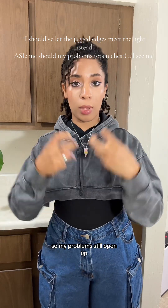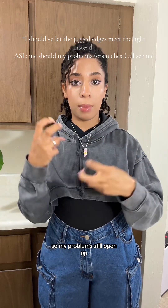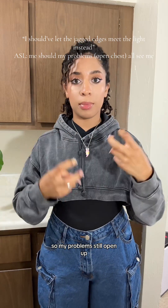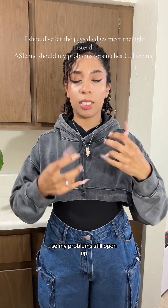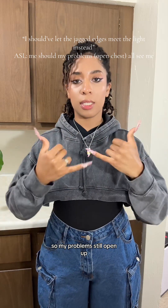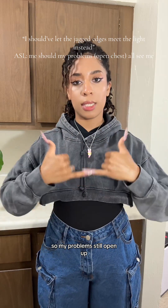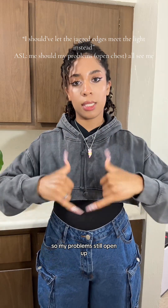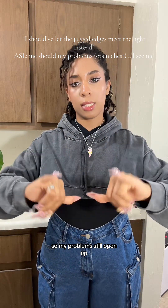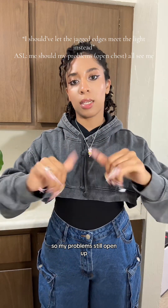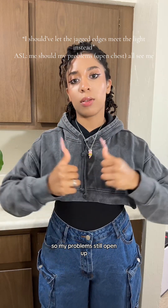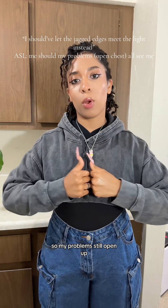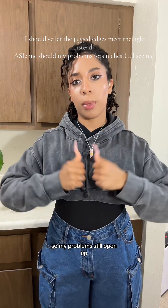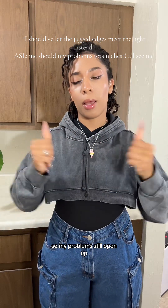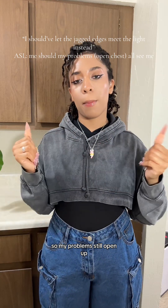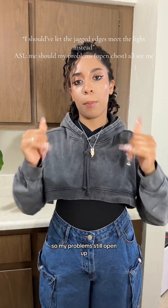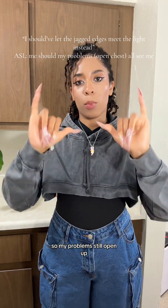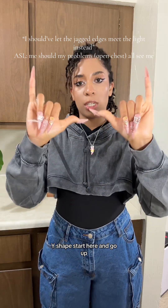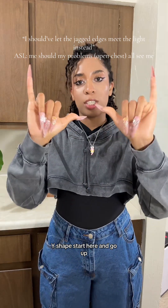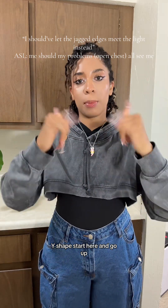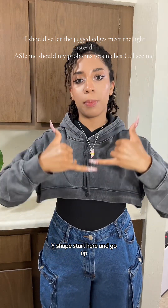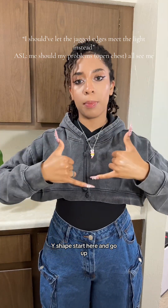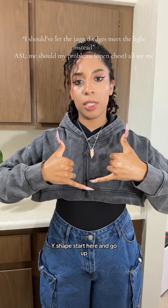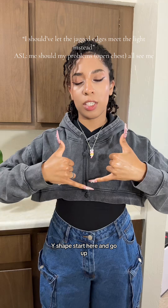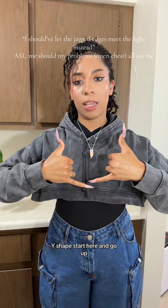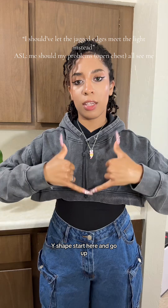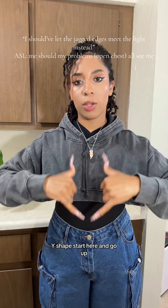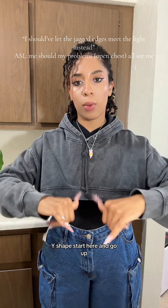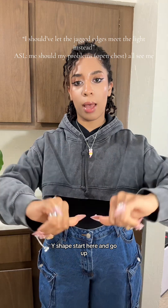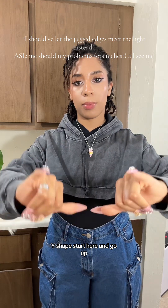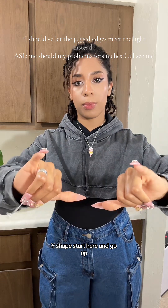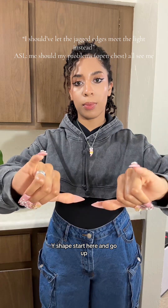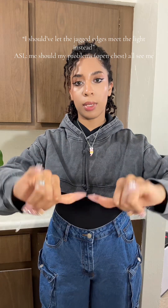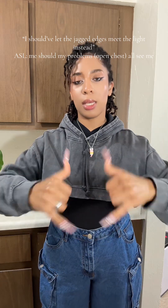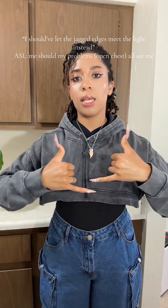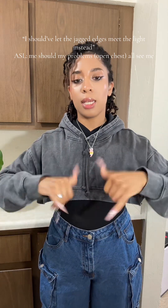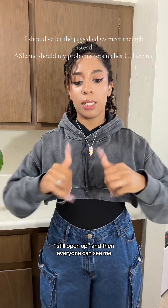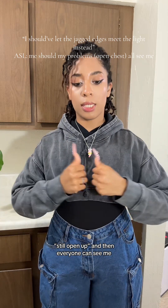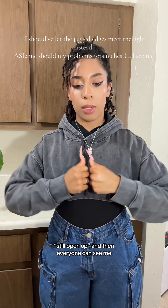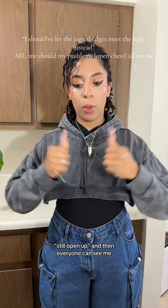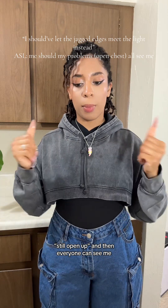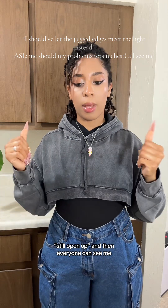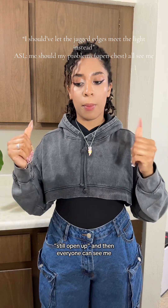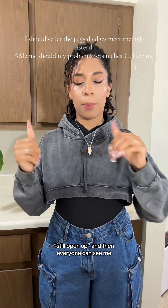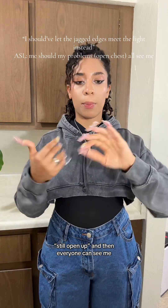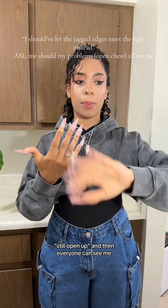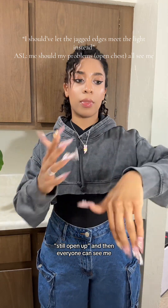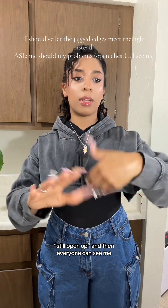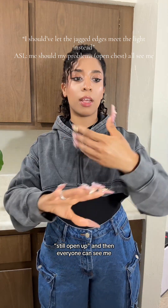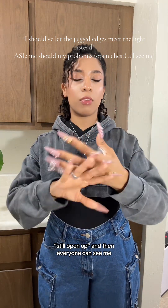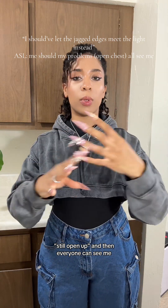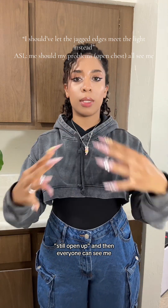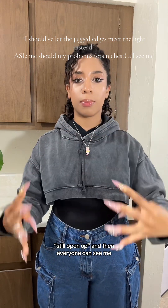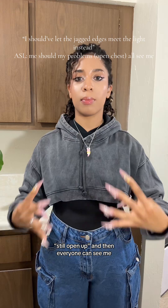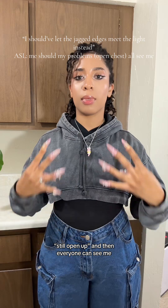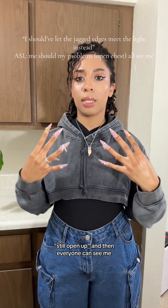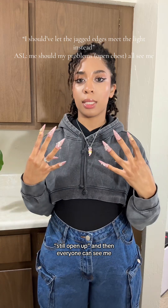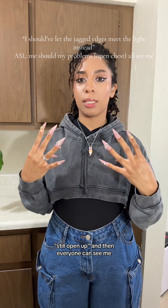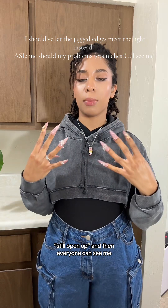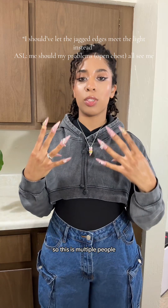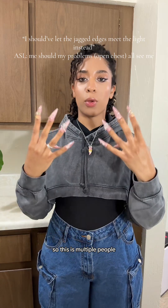problems, still open up, Y shape. So here grab, still open up, then everyone can see me. So